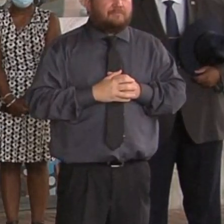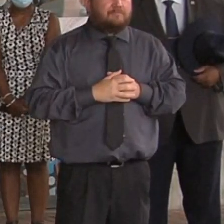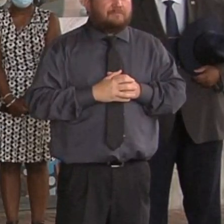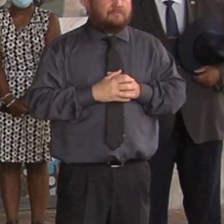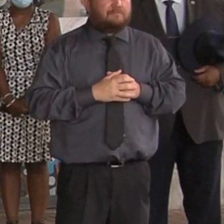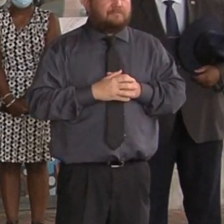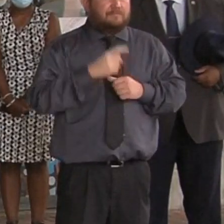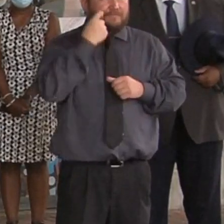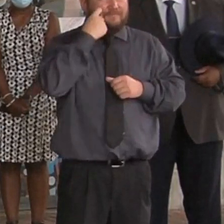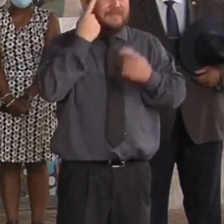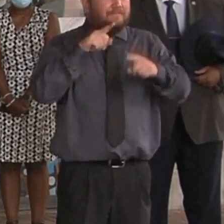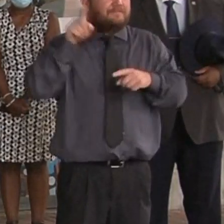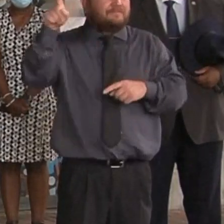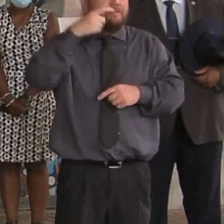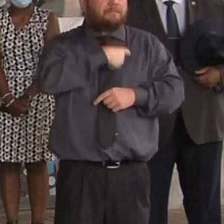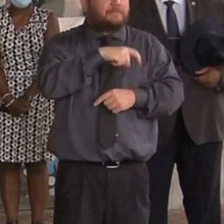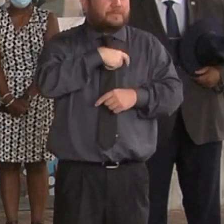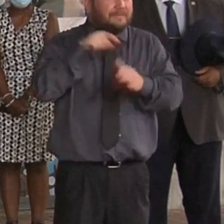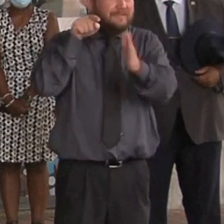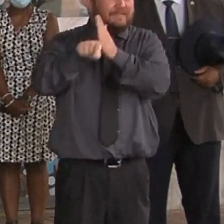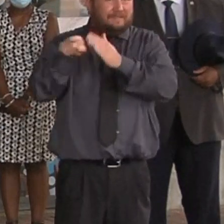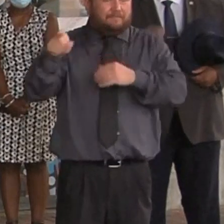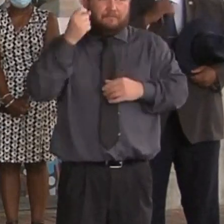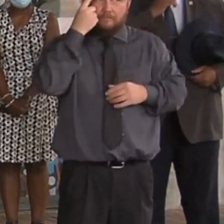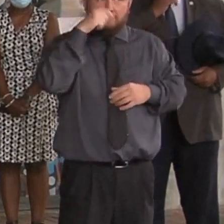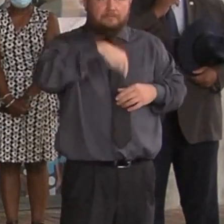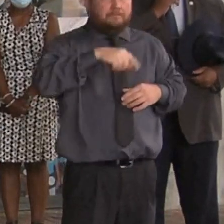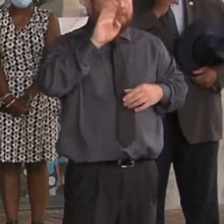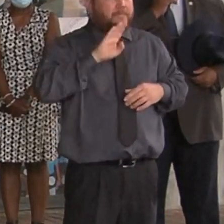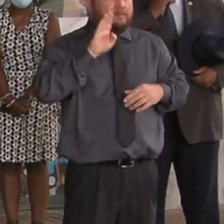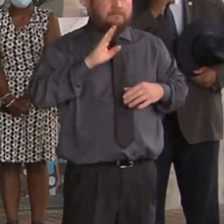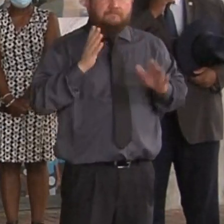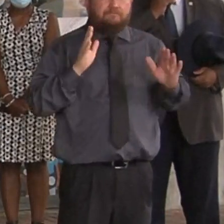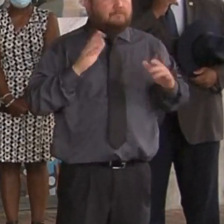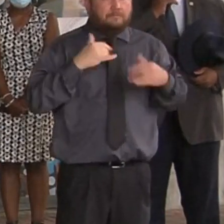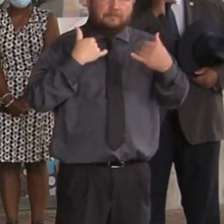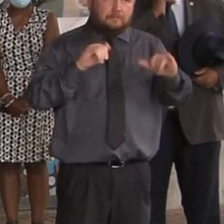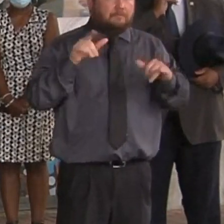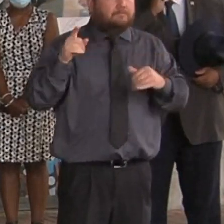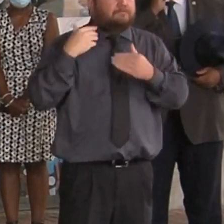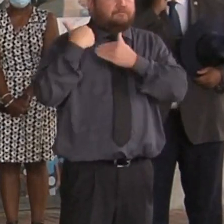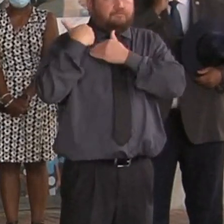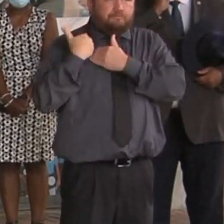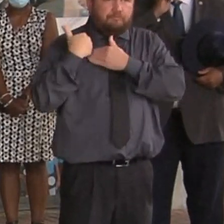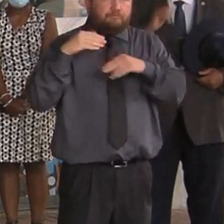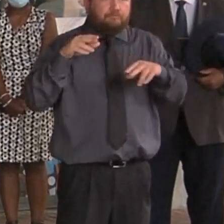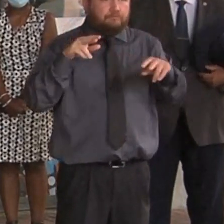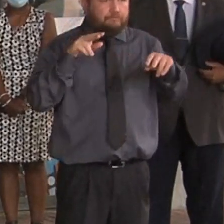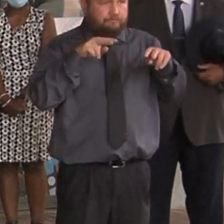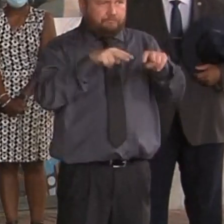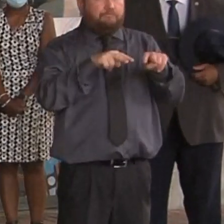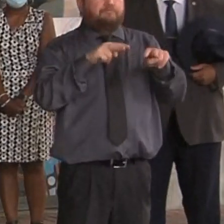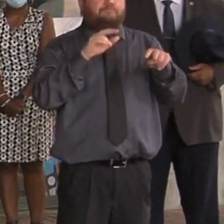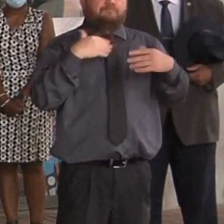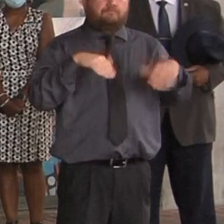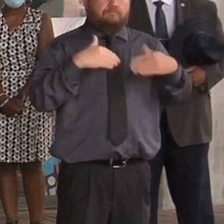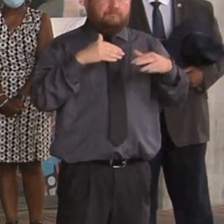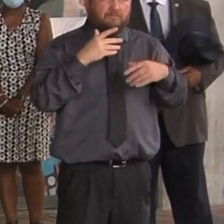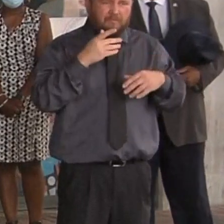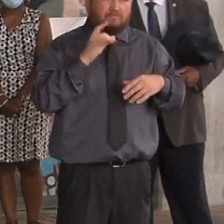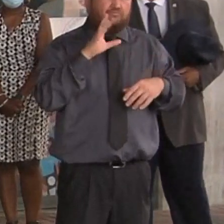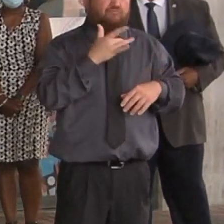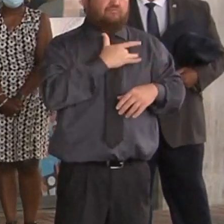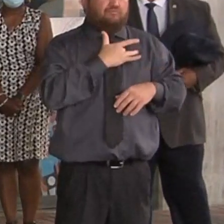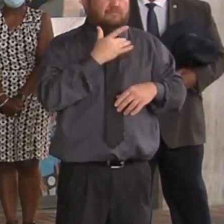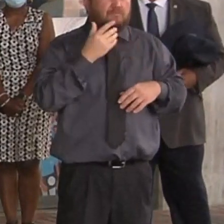but I still think it's incumbent upon all of us to reflect on that incident and that murder and to improve our